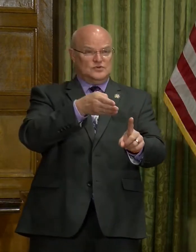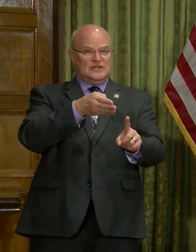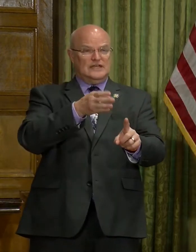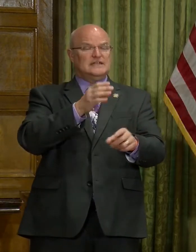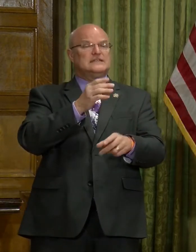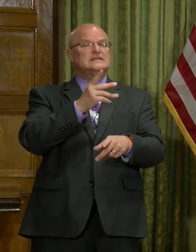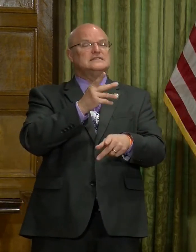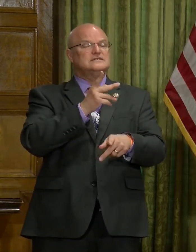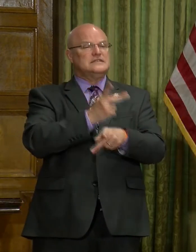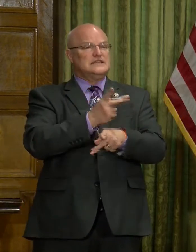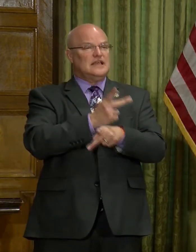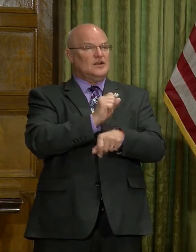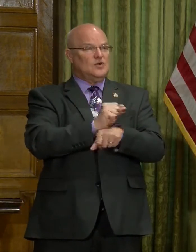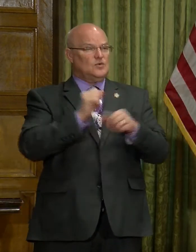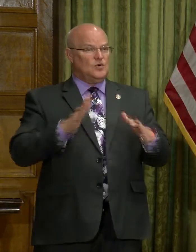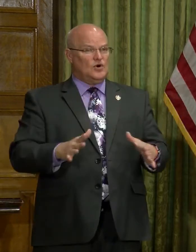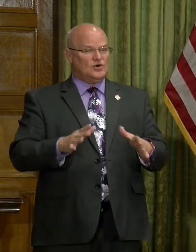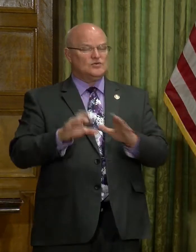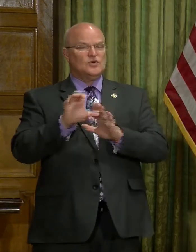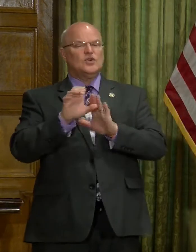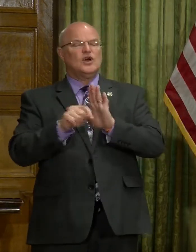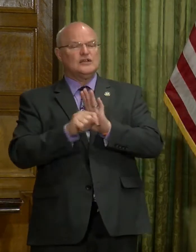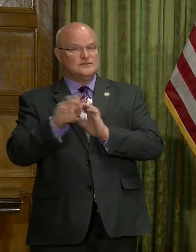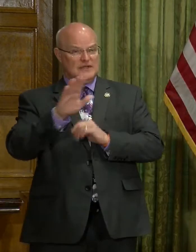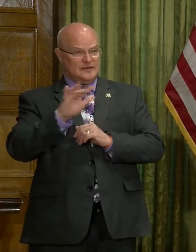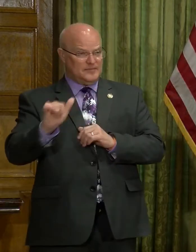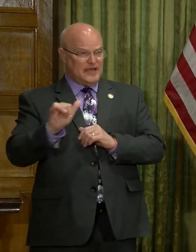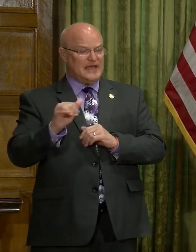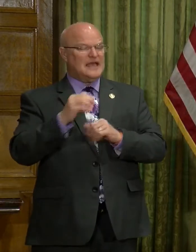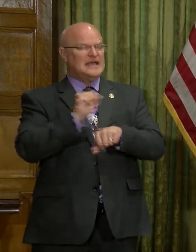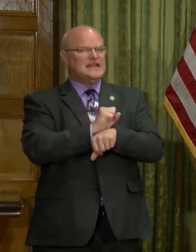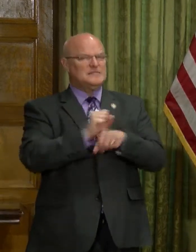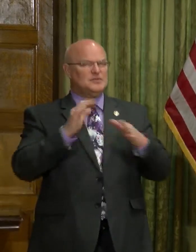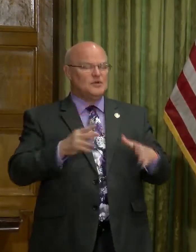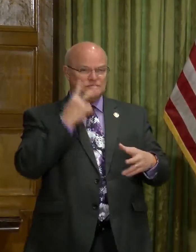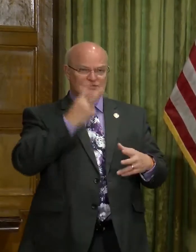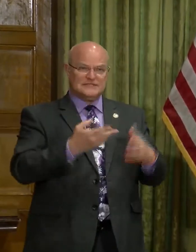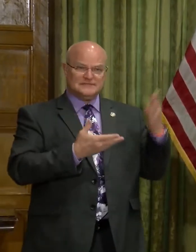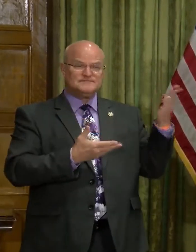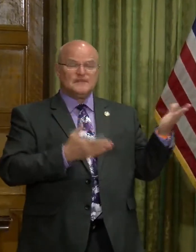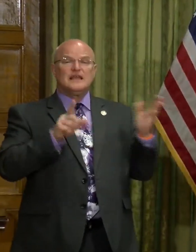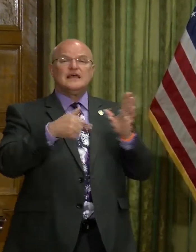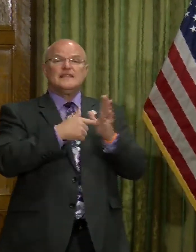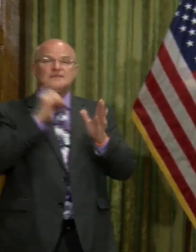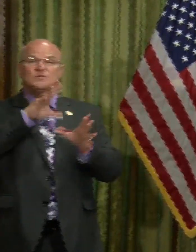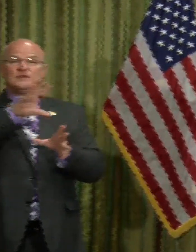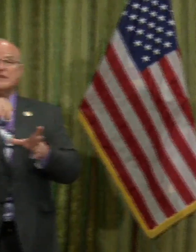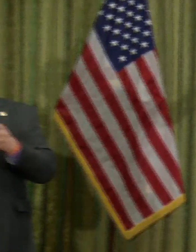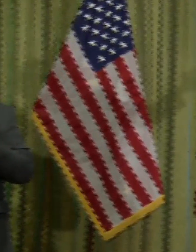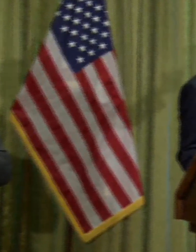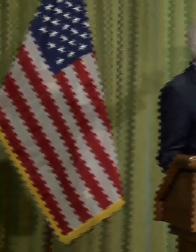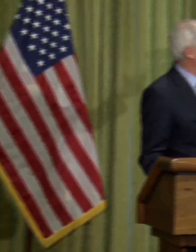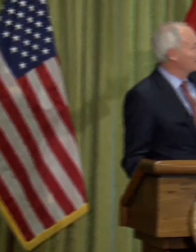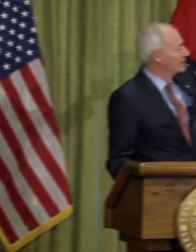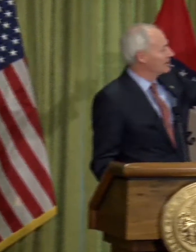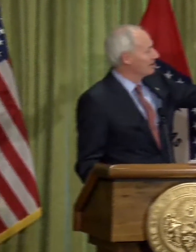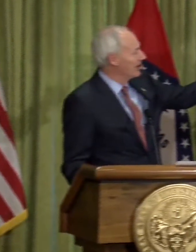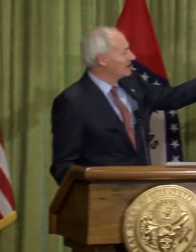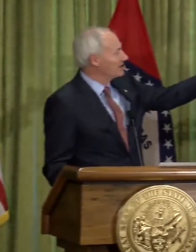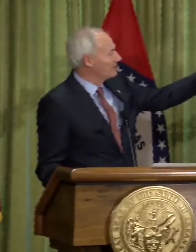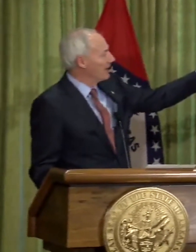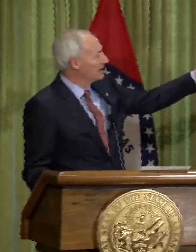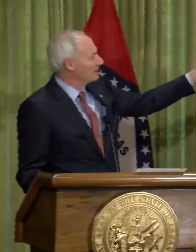care workers employed or contracted by, and you can see it up here, so this will include registered